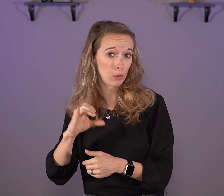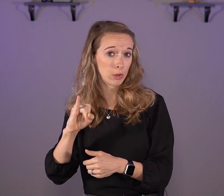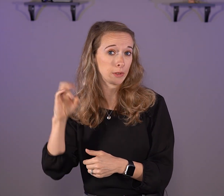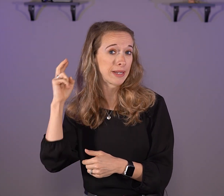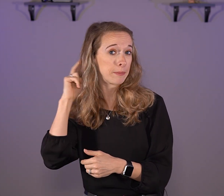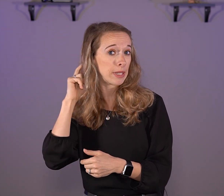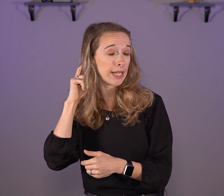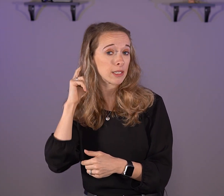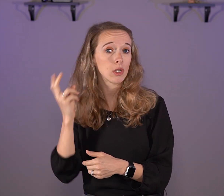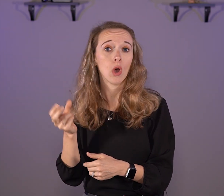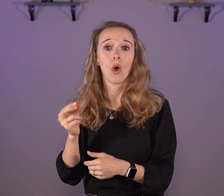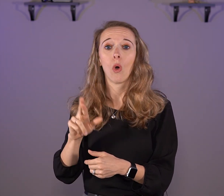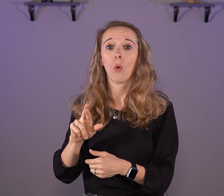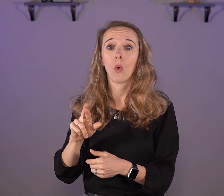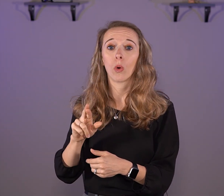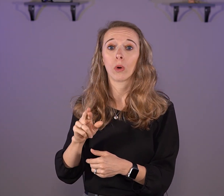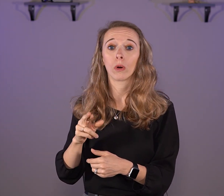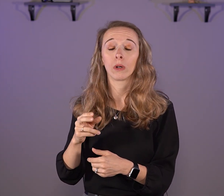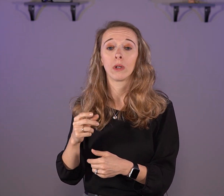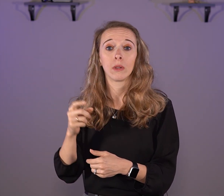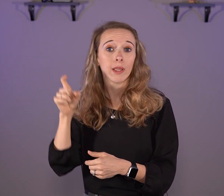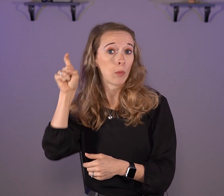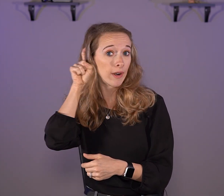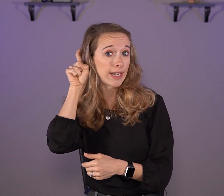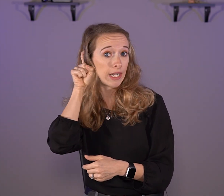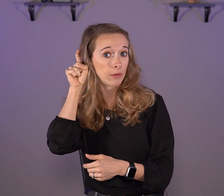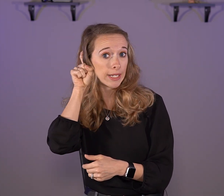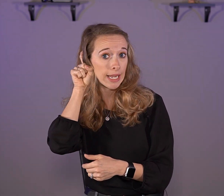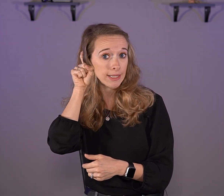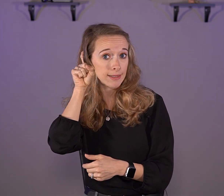cochlear implant, or they wear hearing aids.